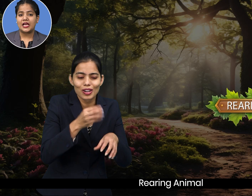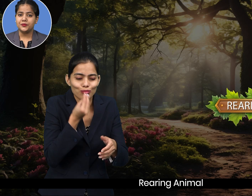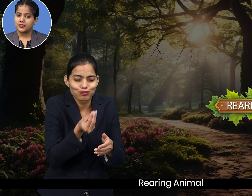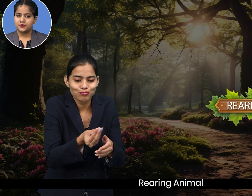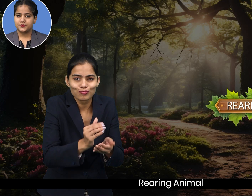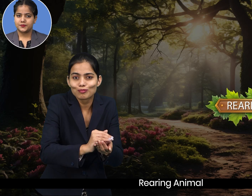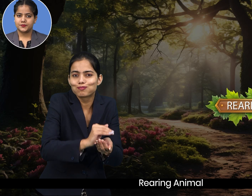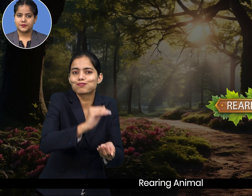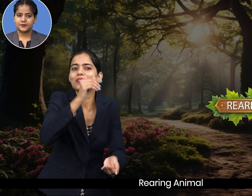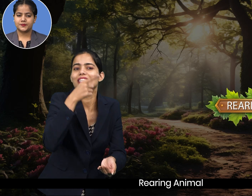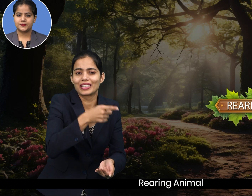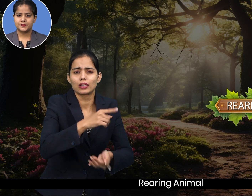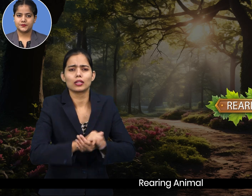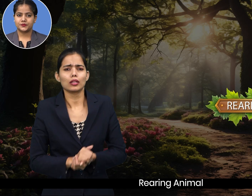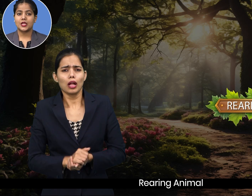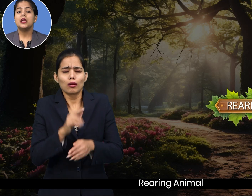Rearing animal.